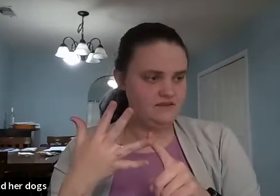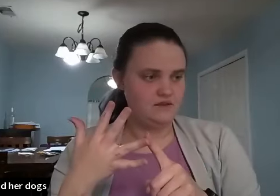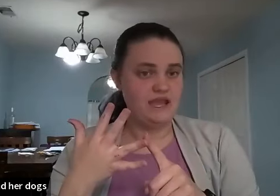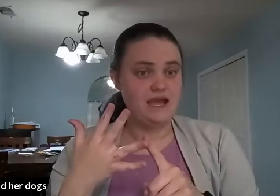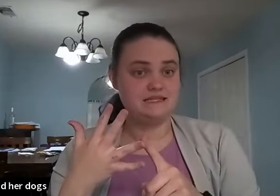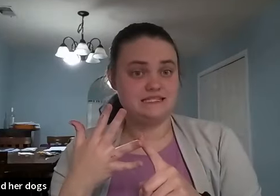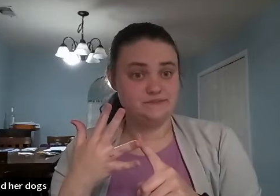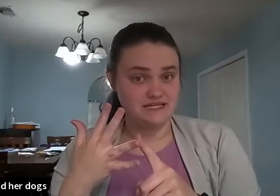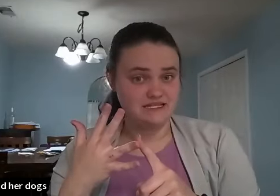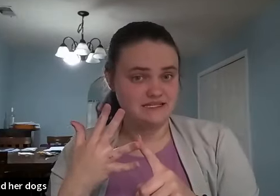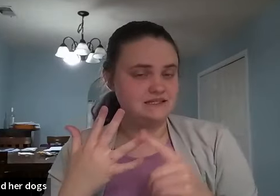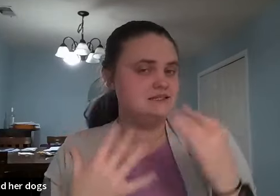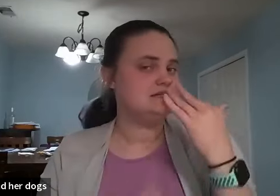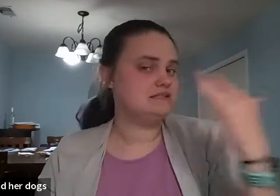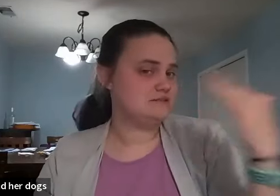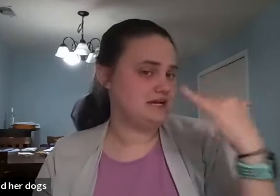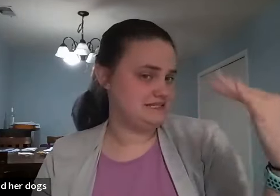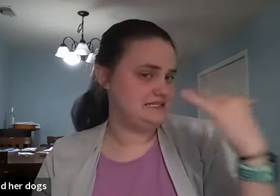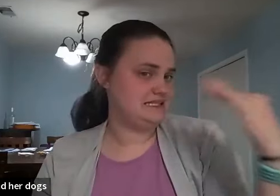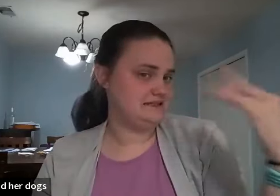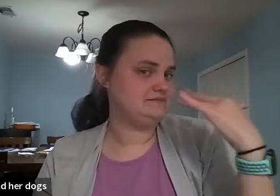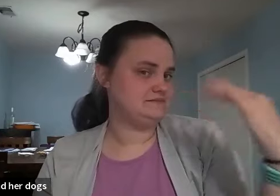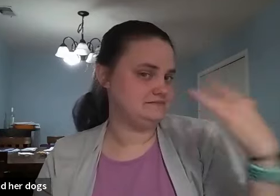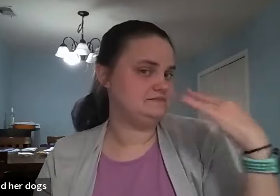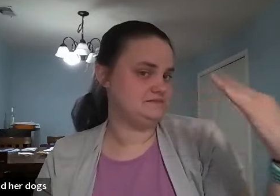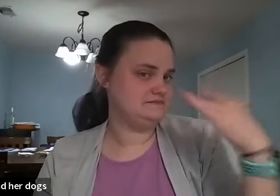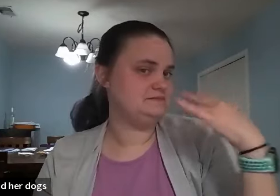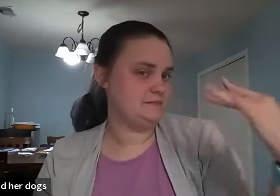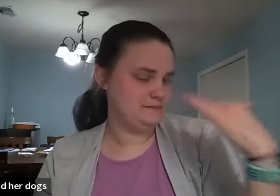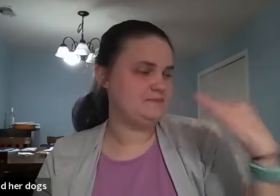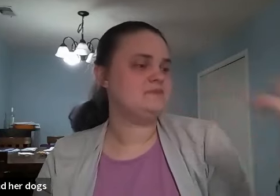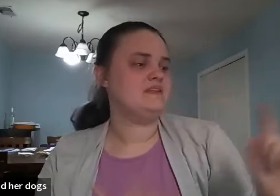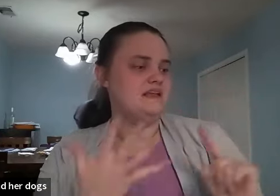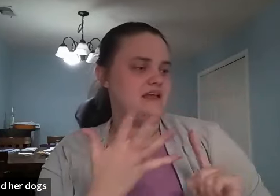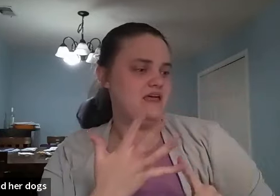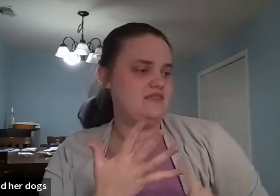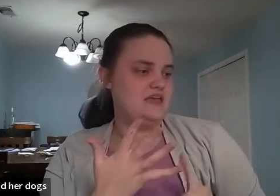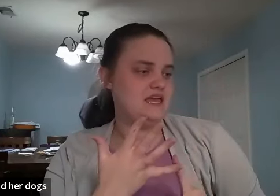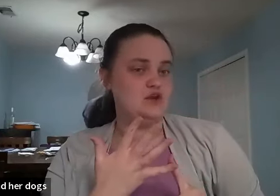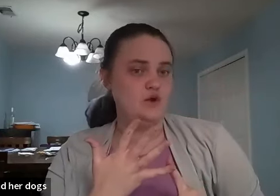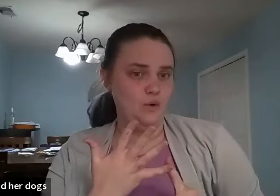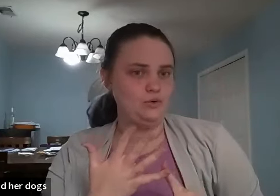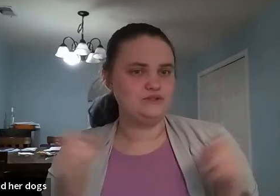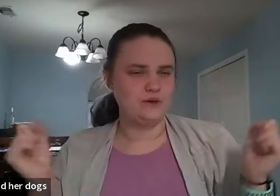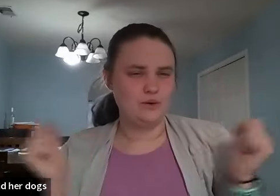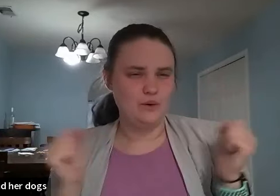Then we had spicy, spicy, mm-hmm. And then cold,